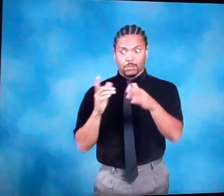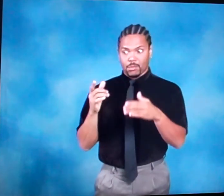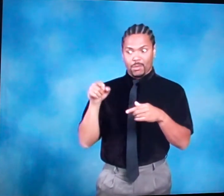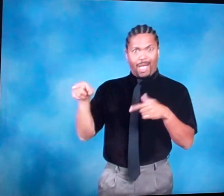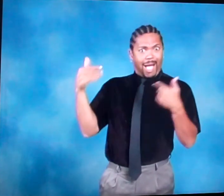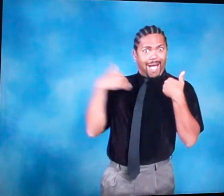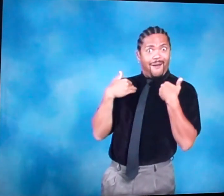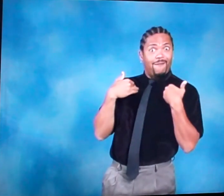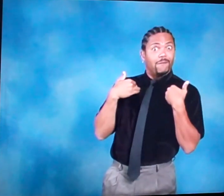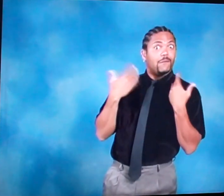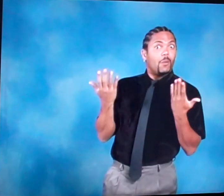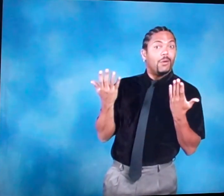everything,